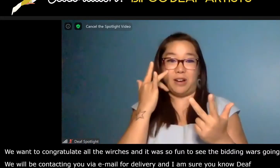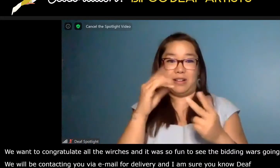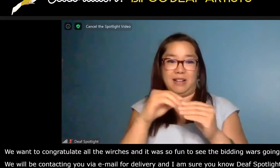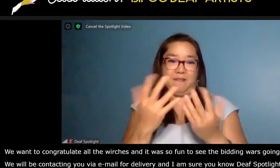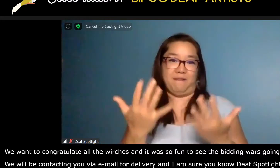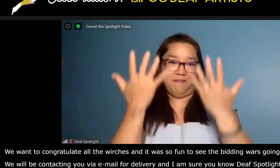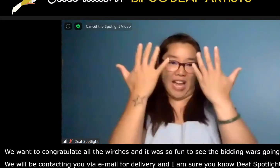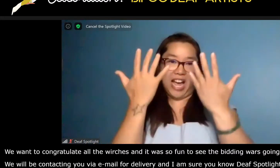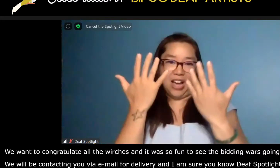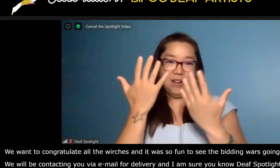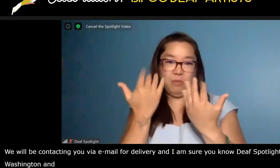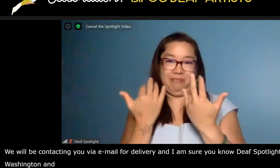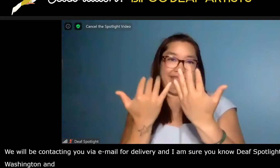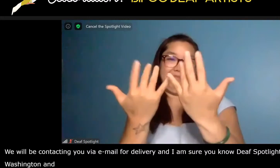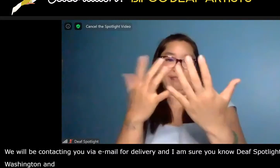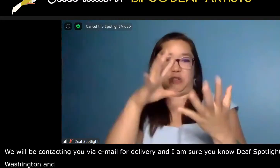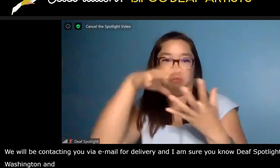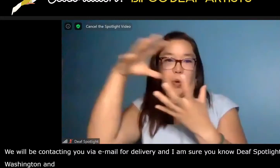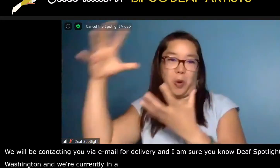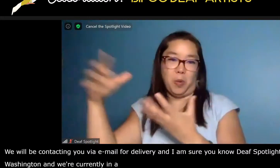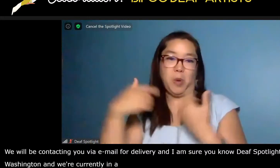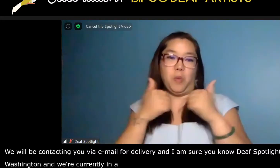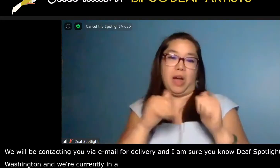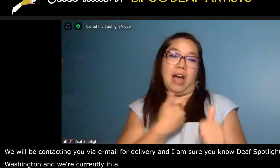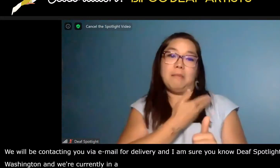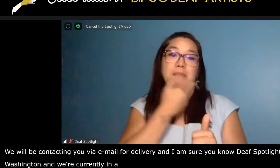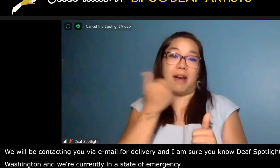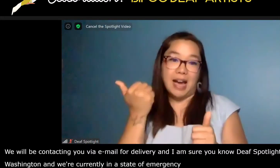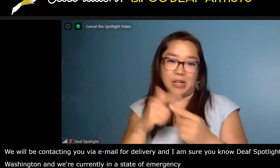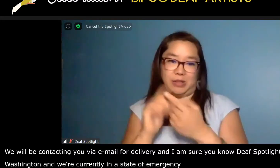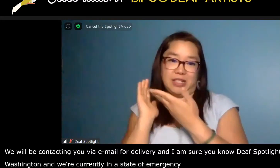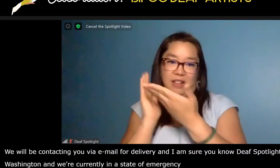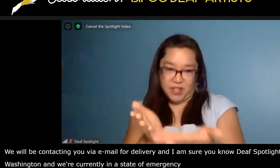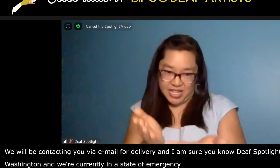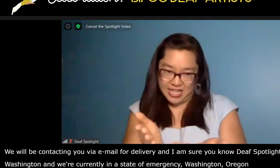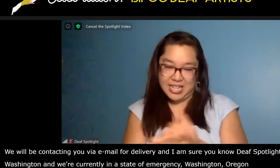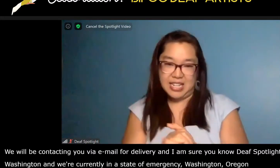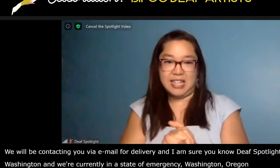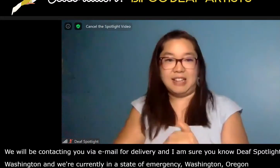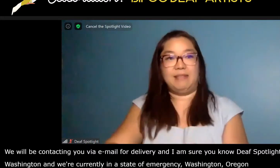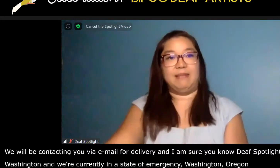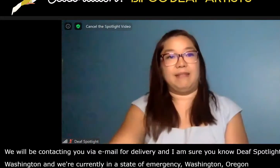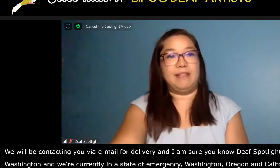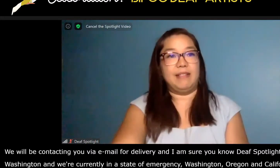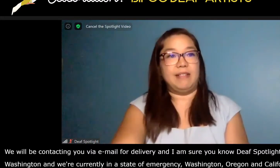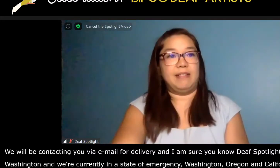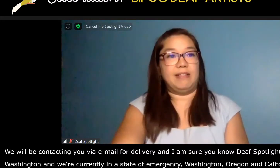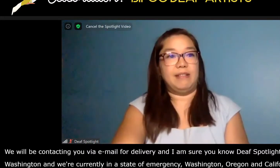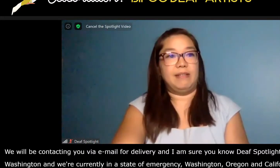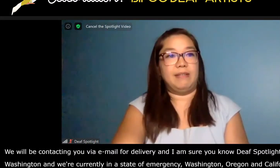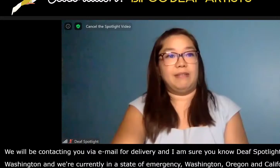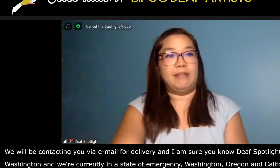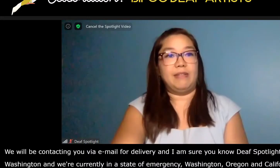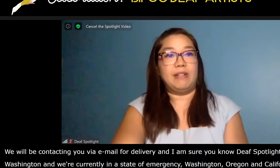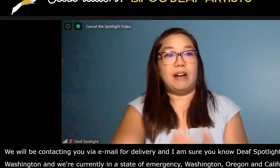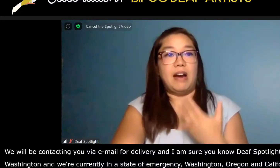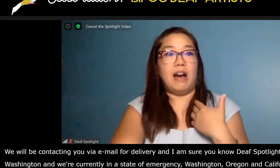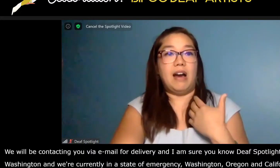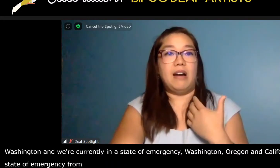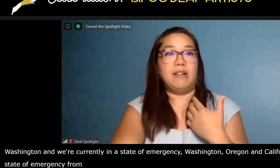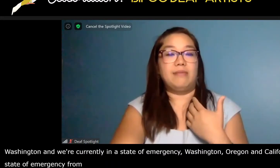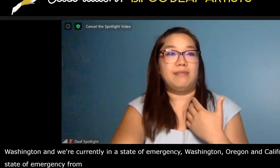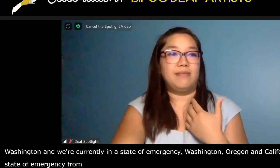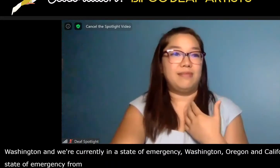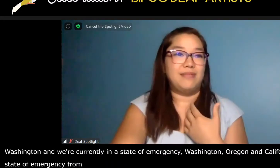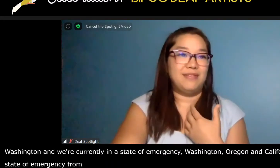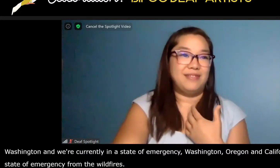emergency. Washington, Oregon, and California are all currently in a state of emergency from the wildfires. So we will try our best